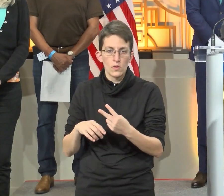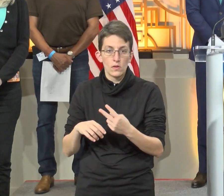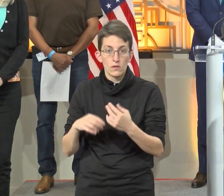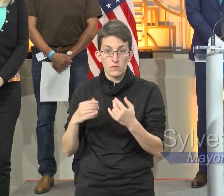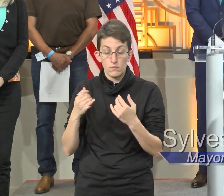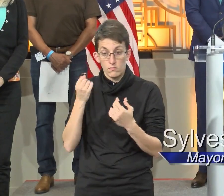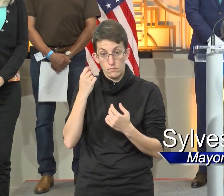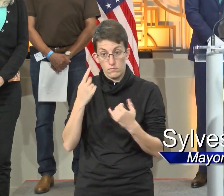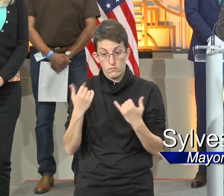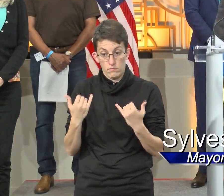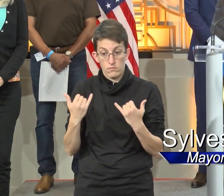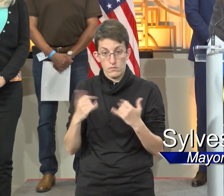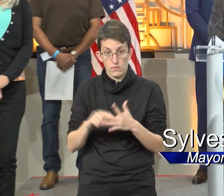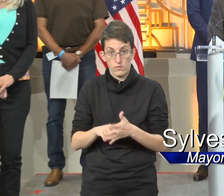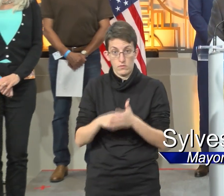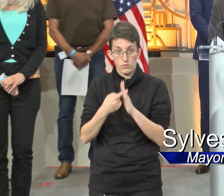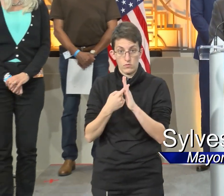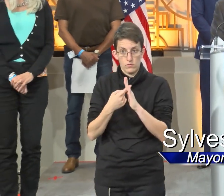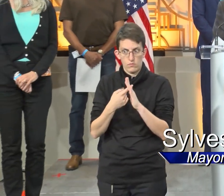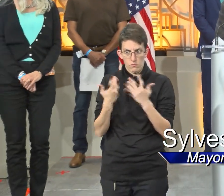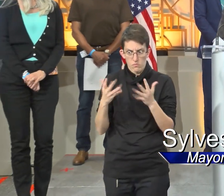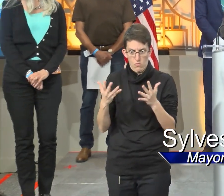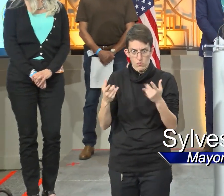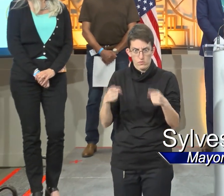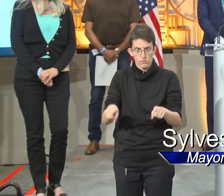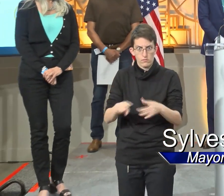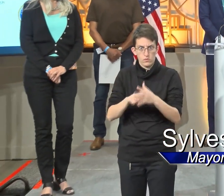Starting today, in fact, it has already started,